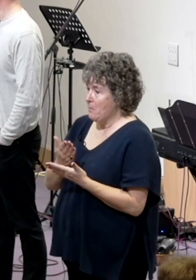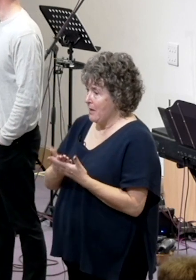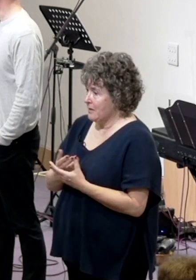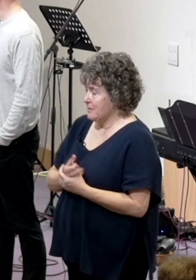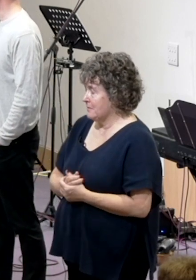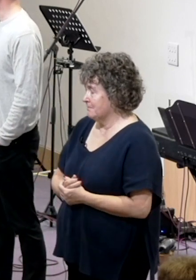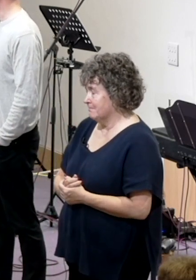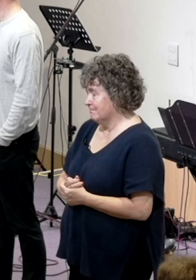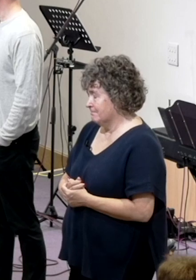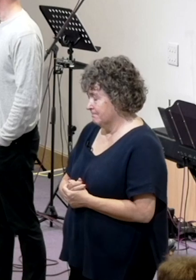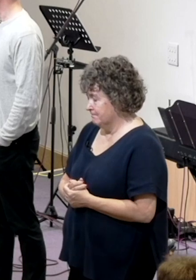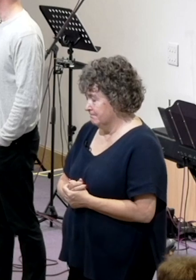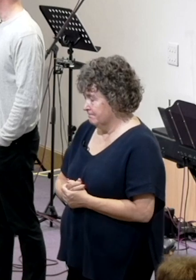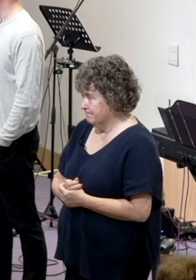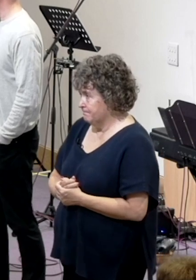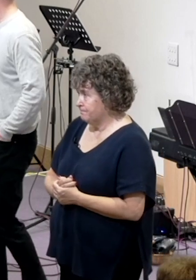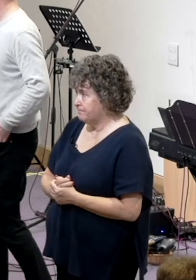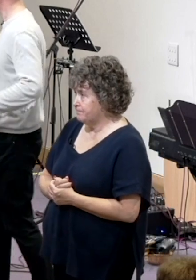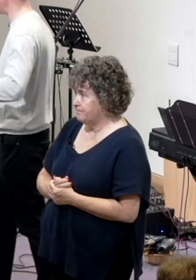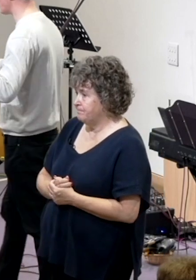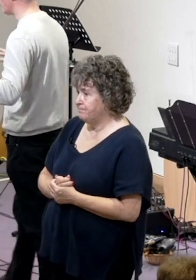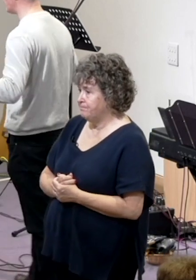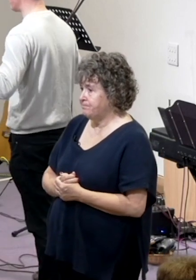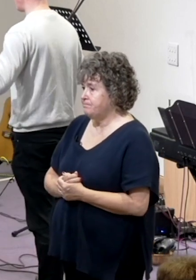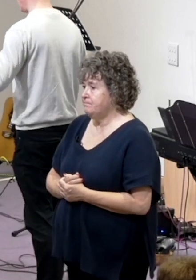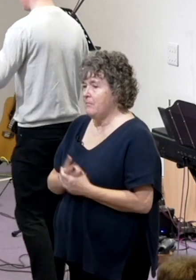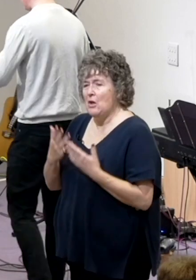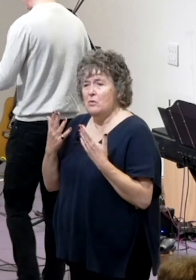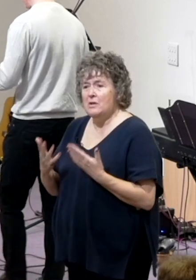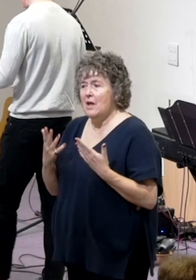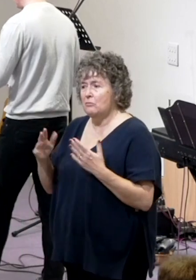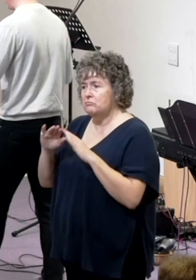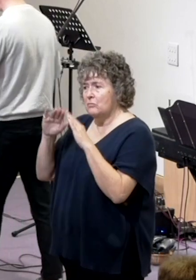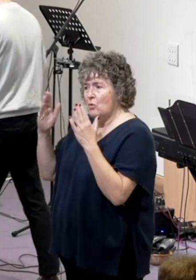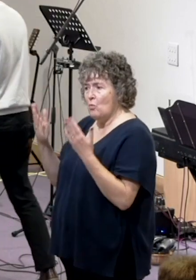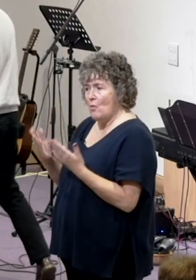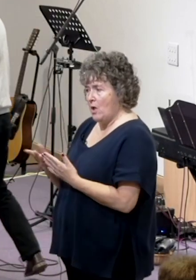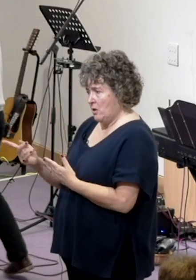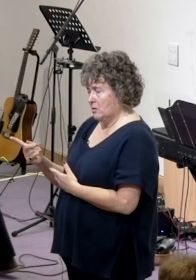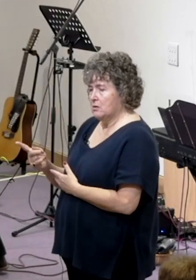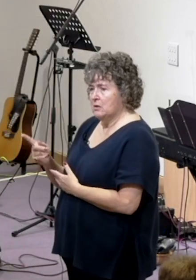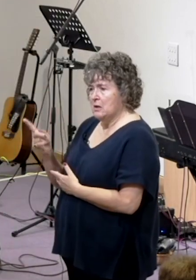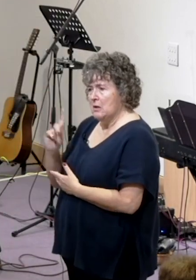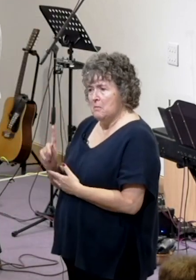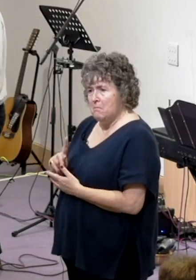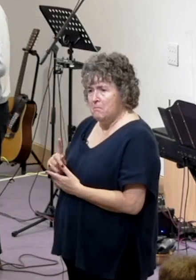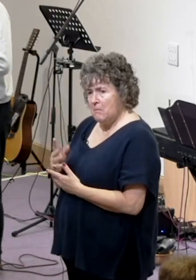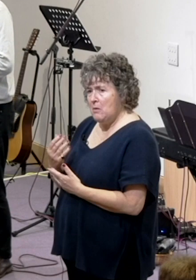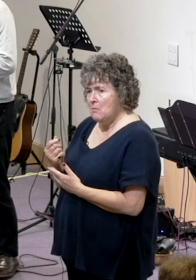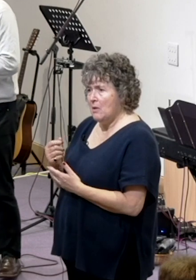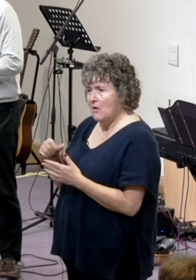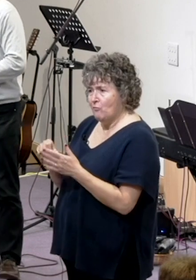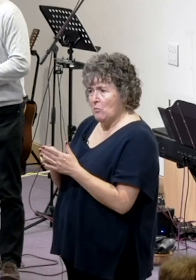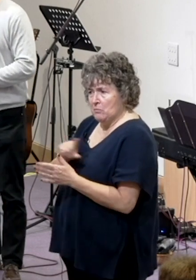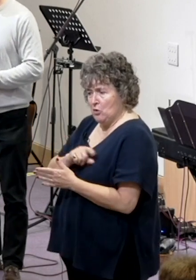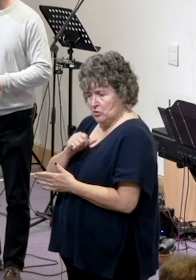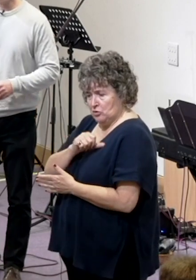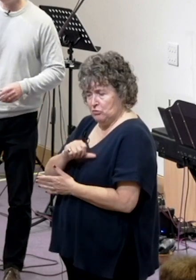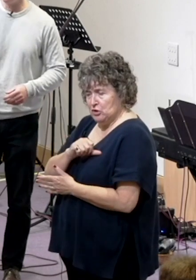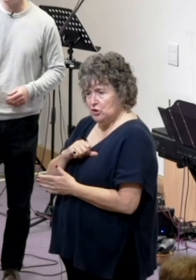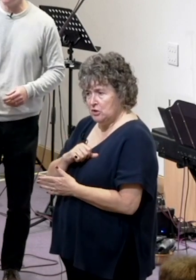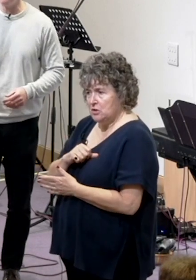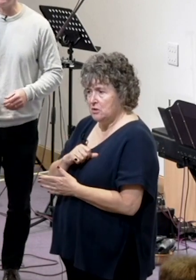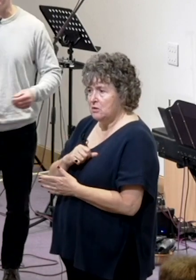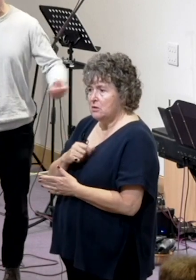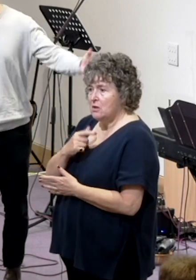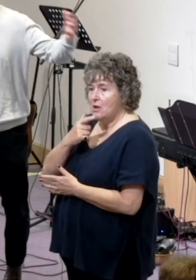God called him to do. And you know, around the world, there are lots of people who pay a high price for being Christians. We